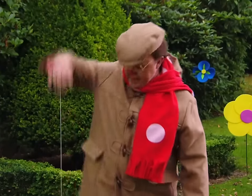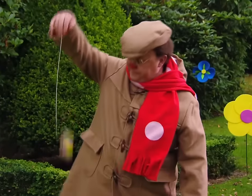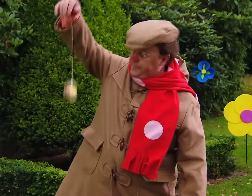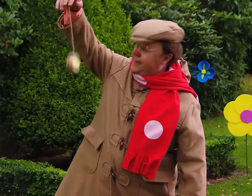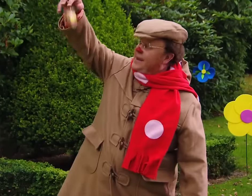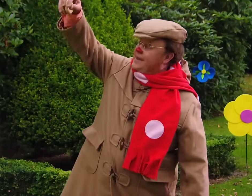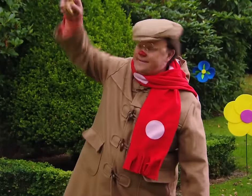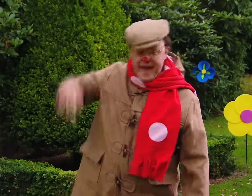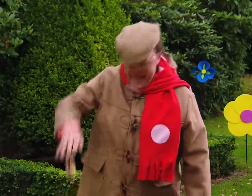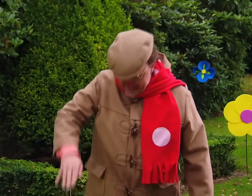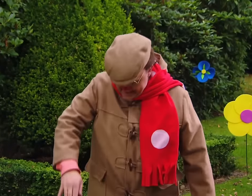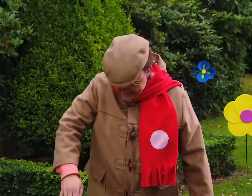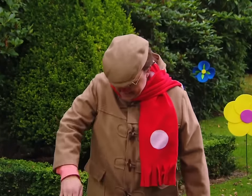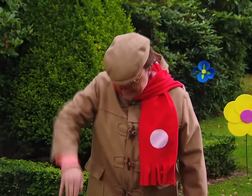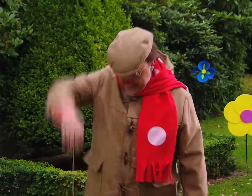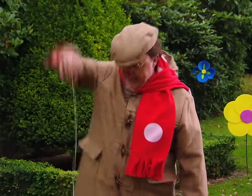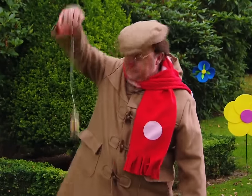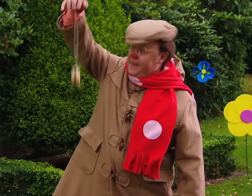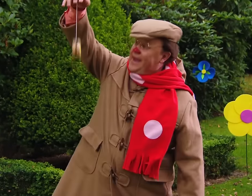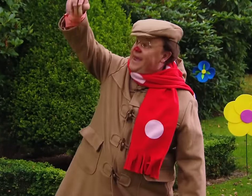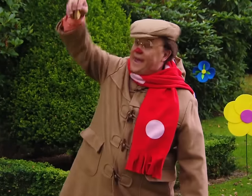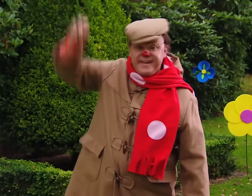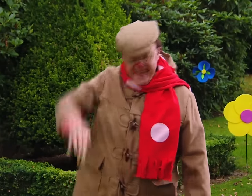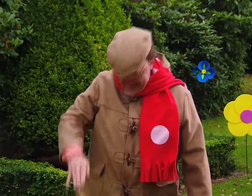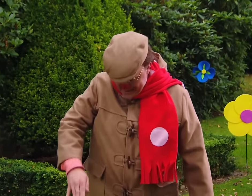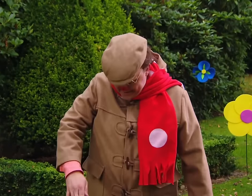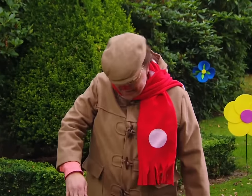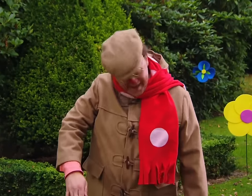Up, down, up, down.